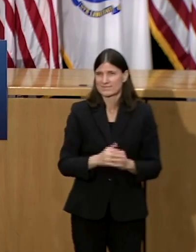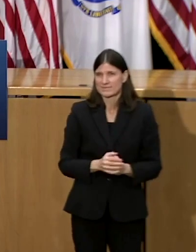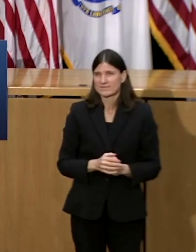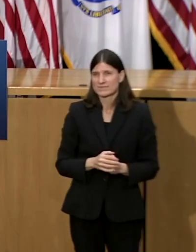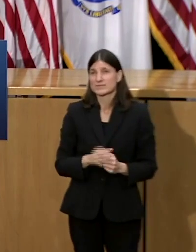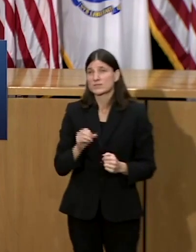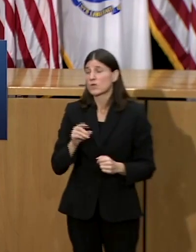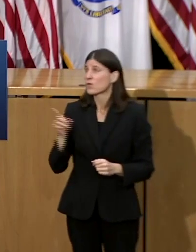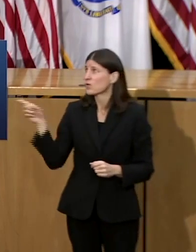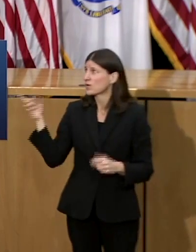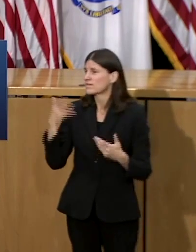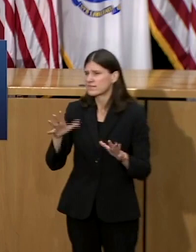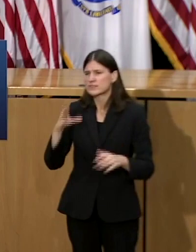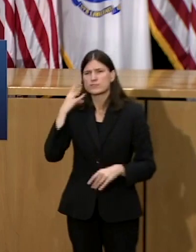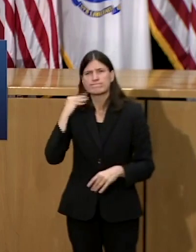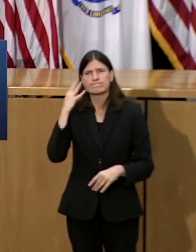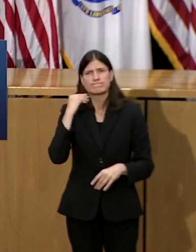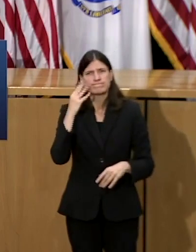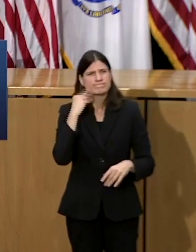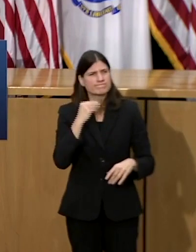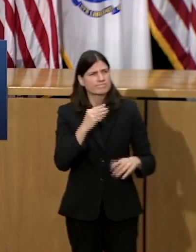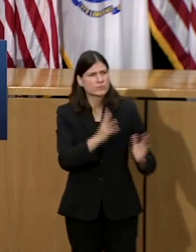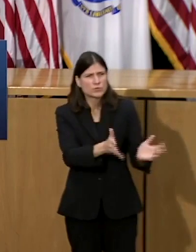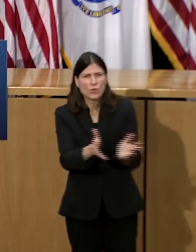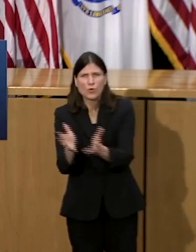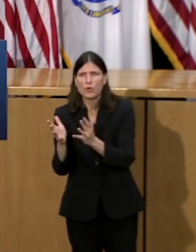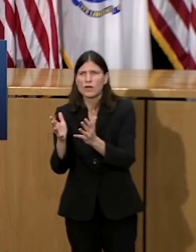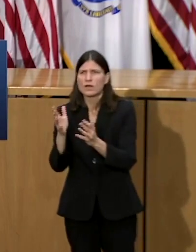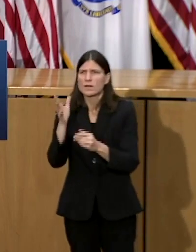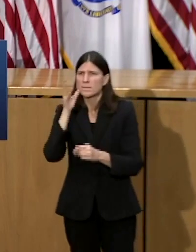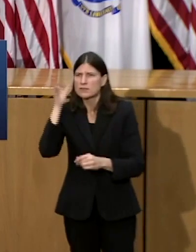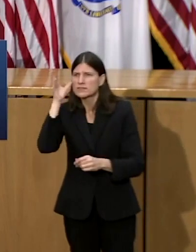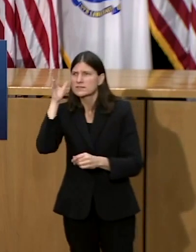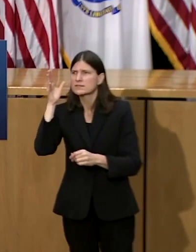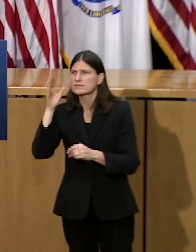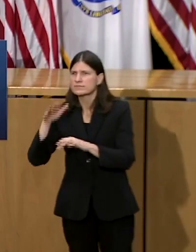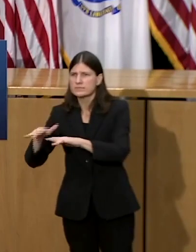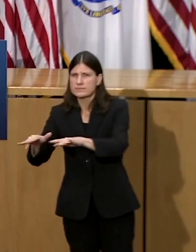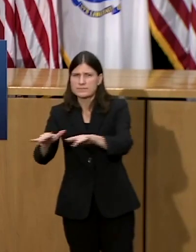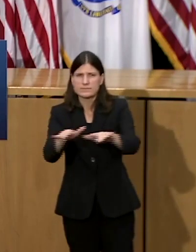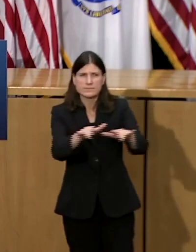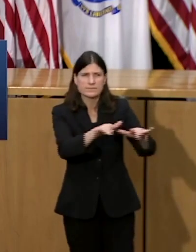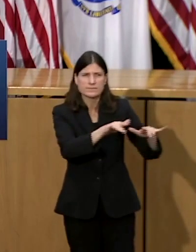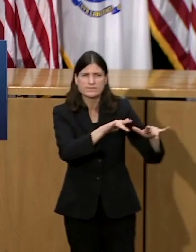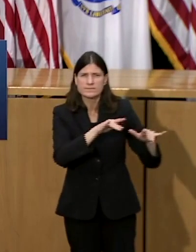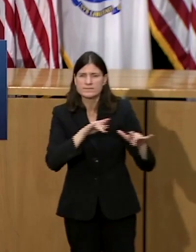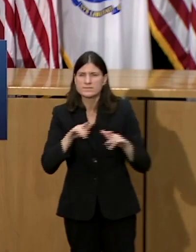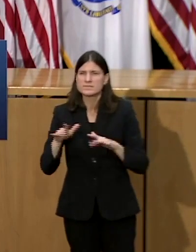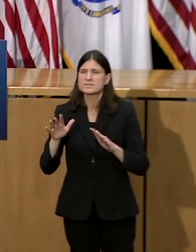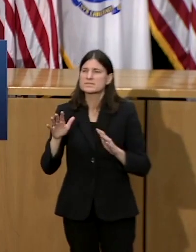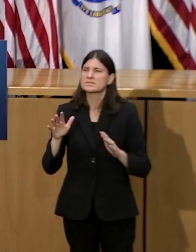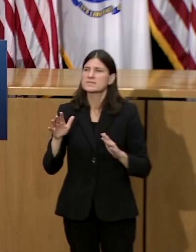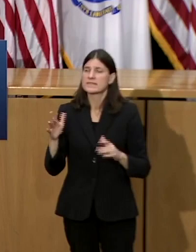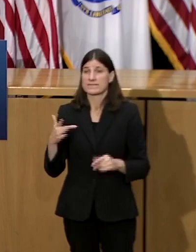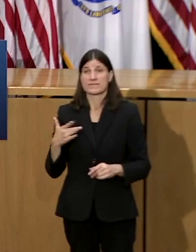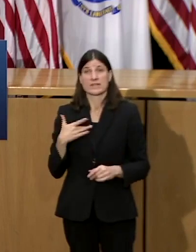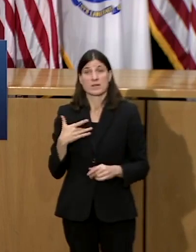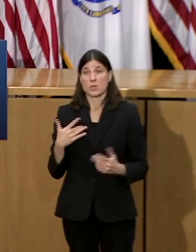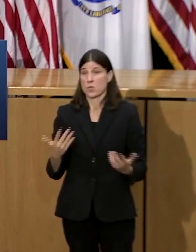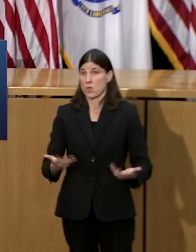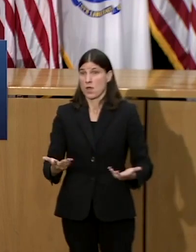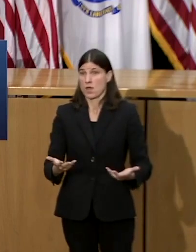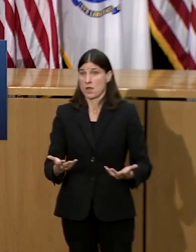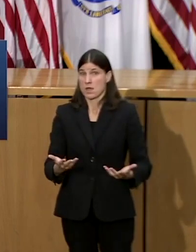is to serve kids in person or serve kids on a hybrid basis, and you come across something that creates